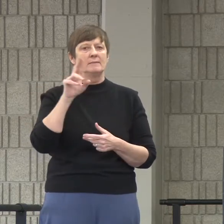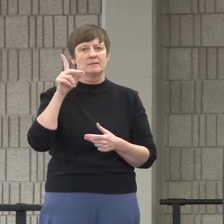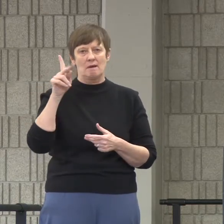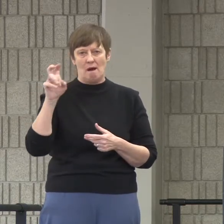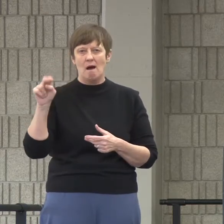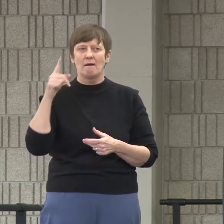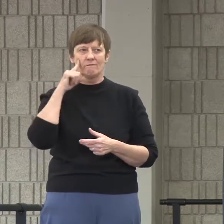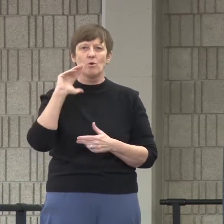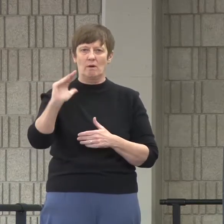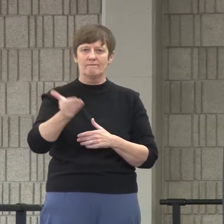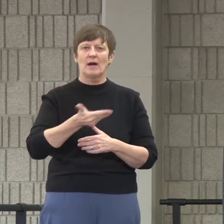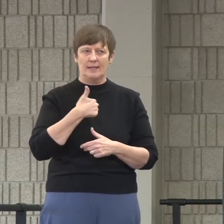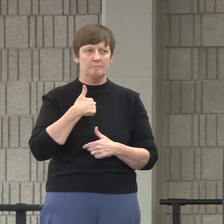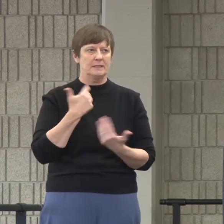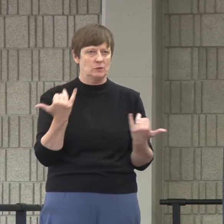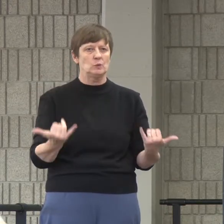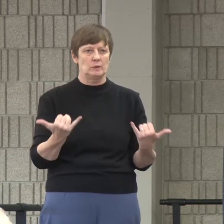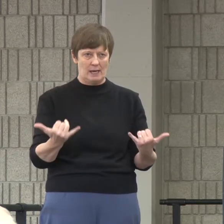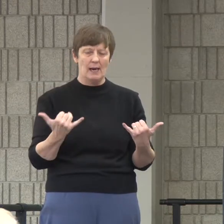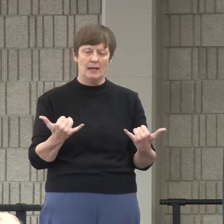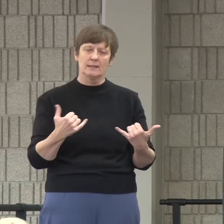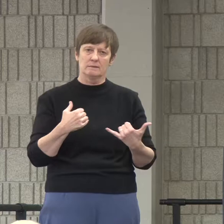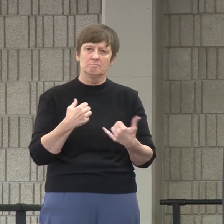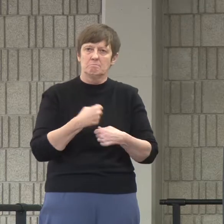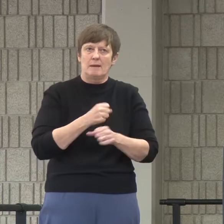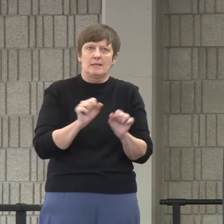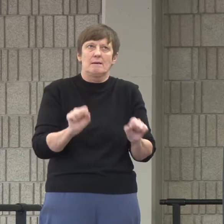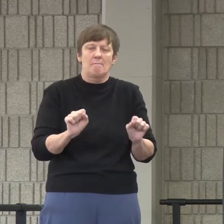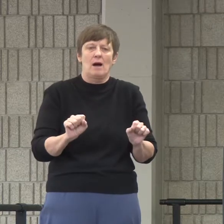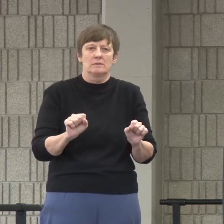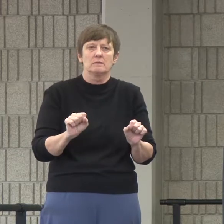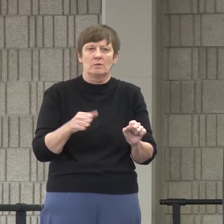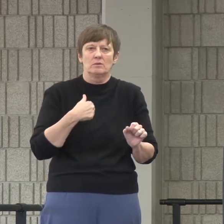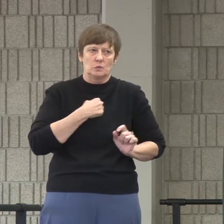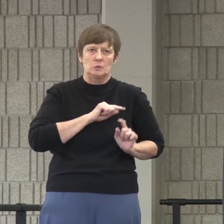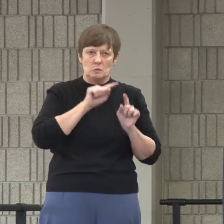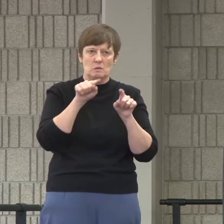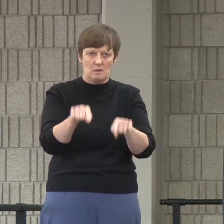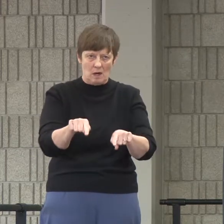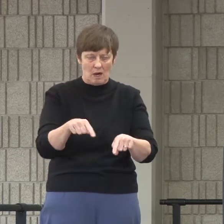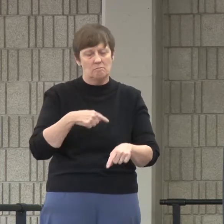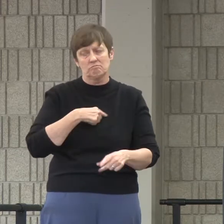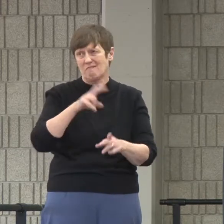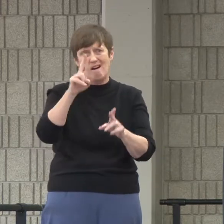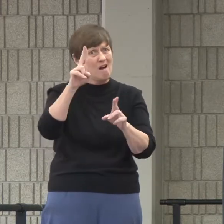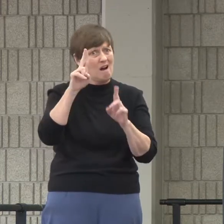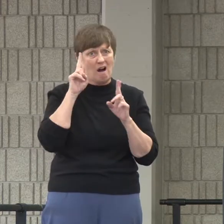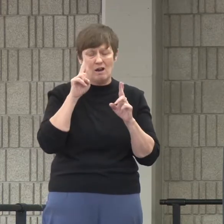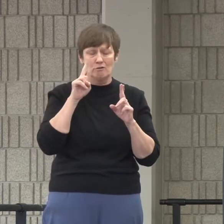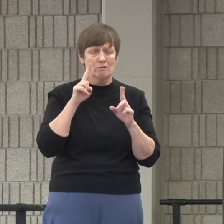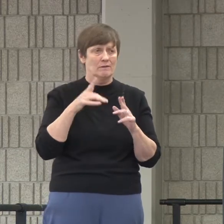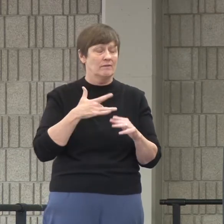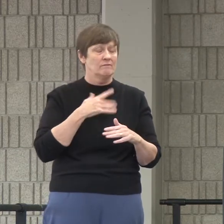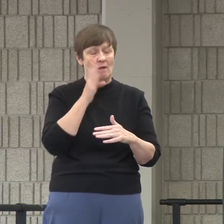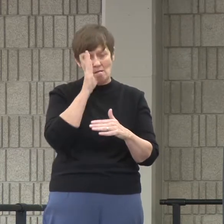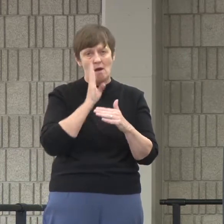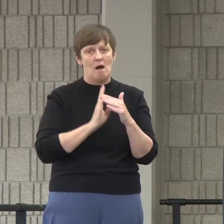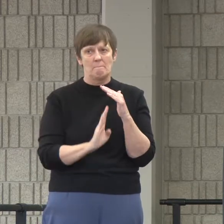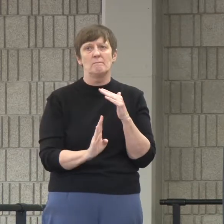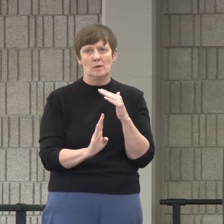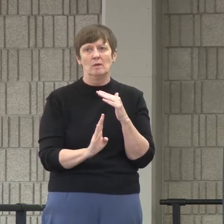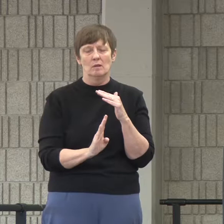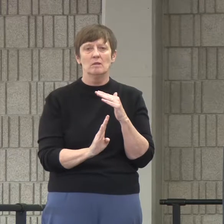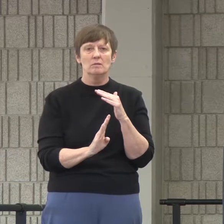to be here and for making it possible for me to be here. I'm honored and humbled at this opportunity